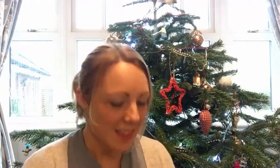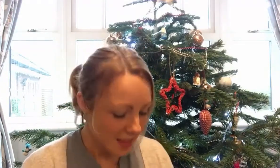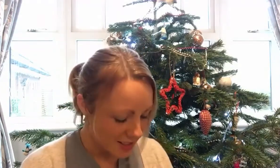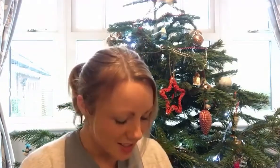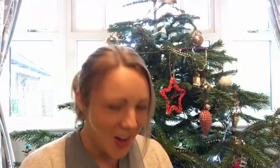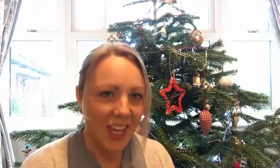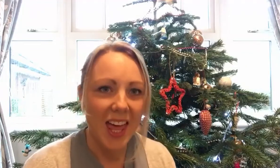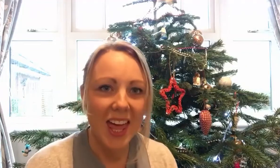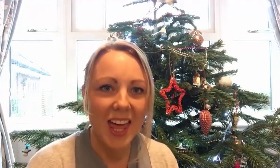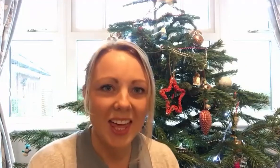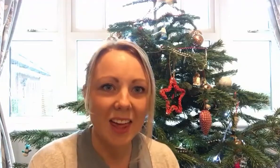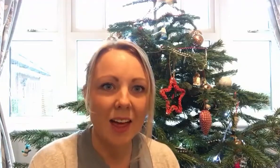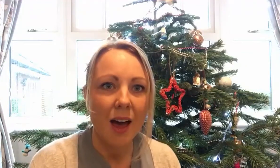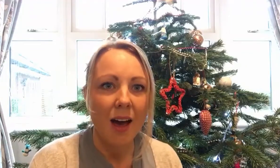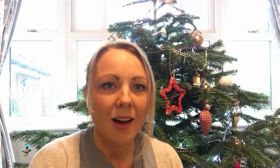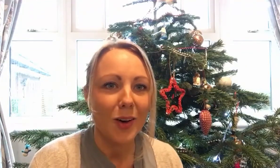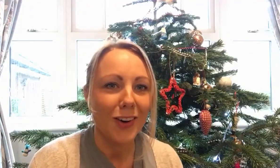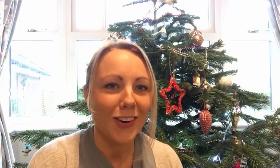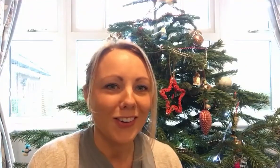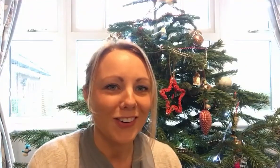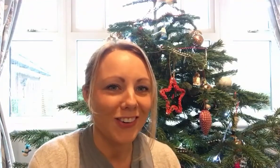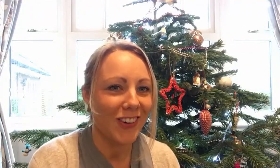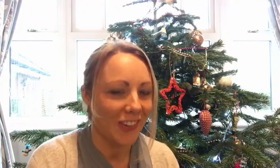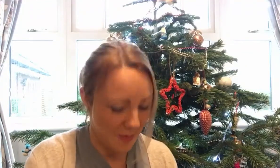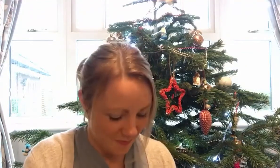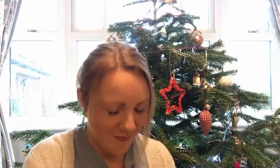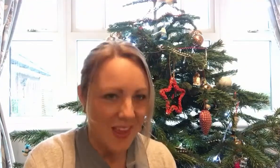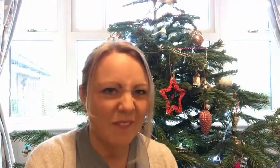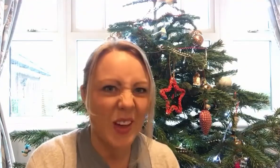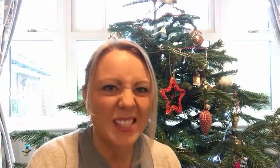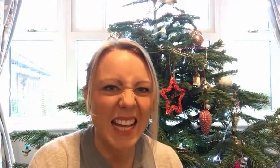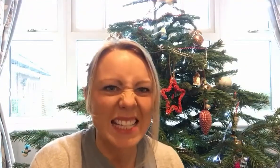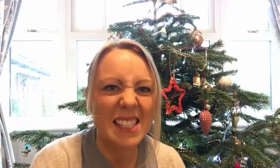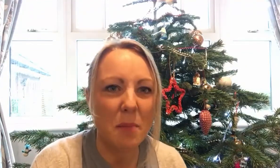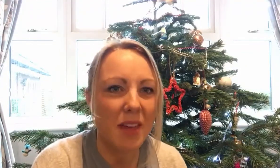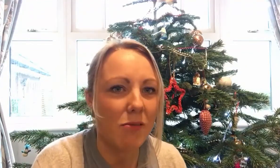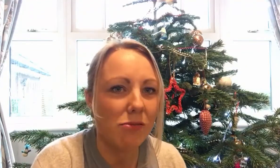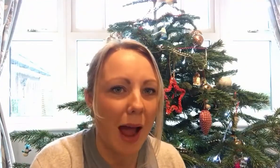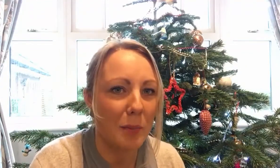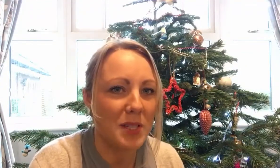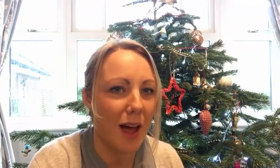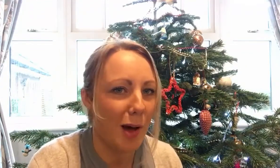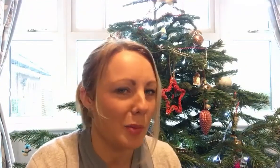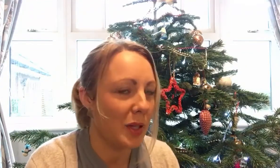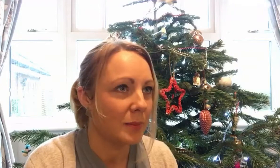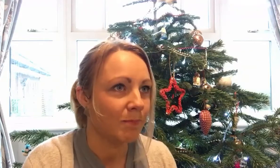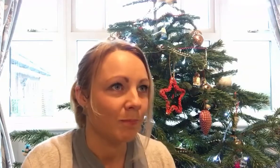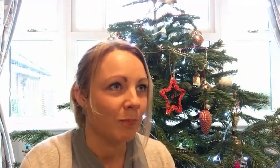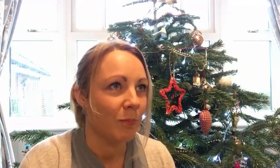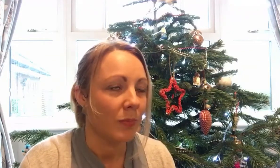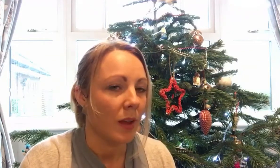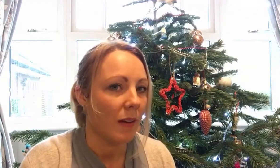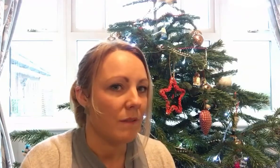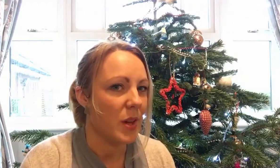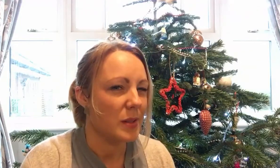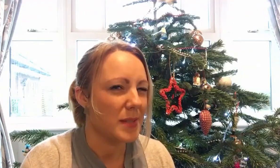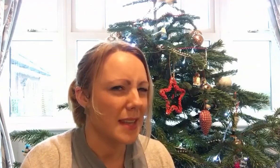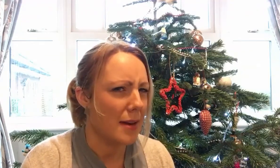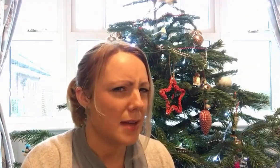the stocking? Oh, feels like it's something wrapped up. Can feel some sellotape